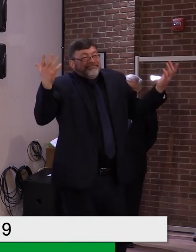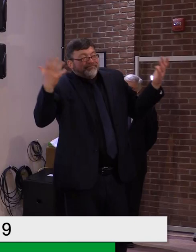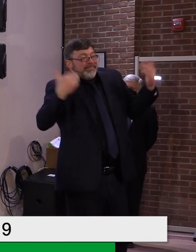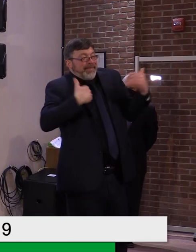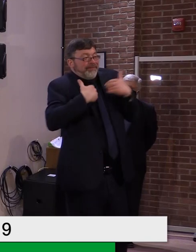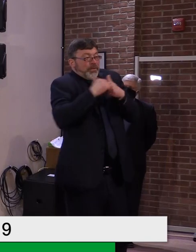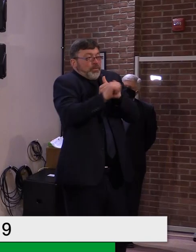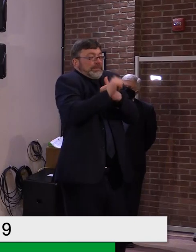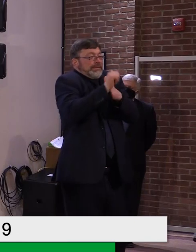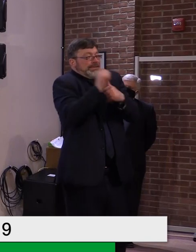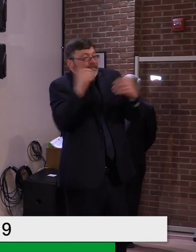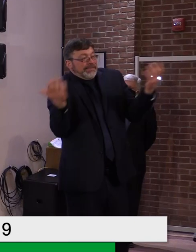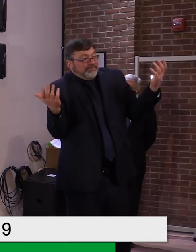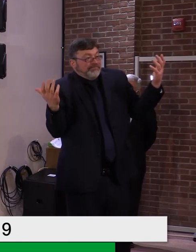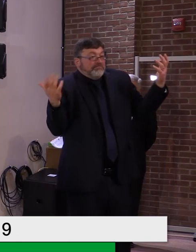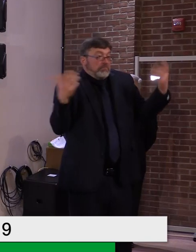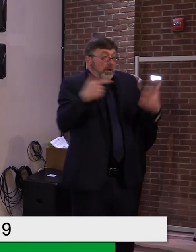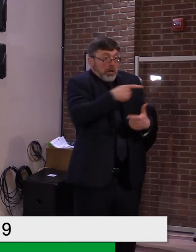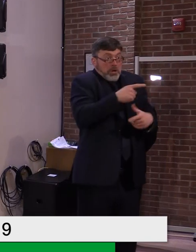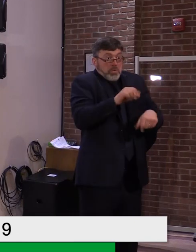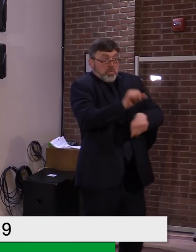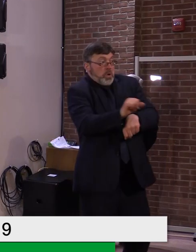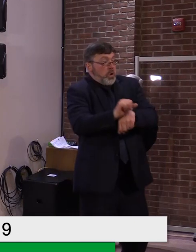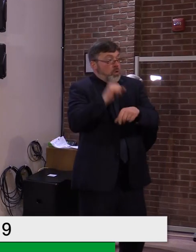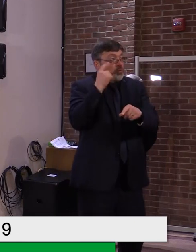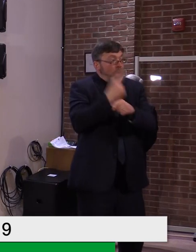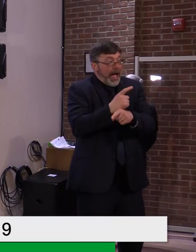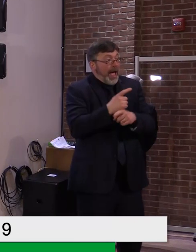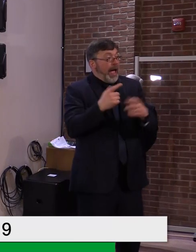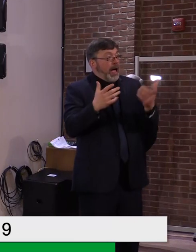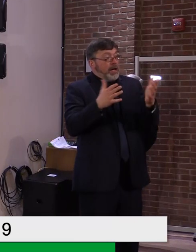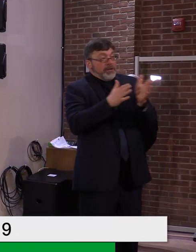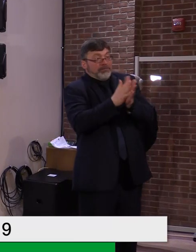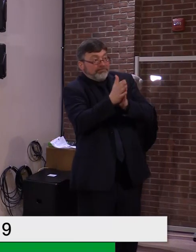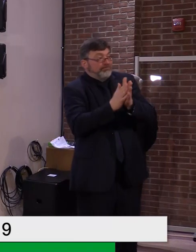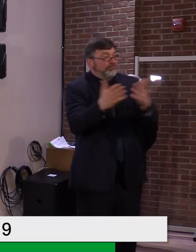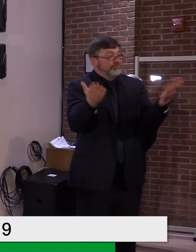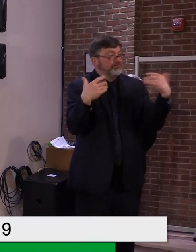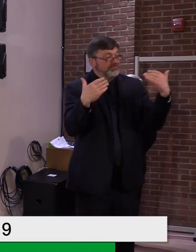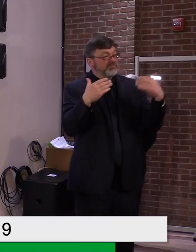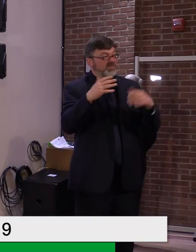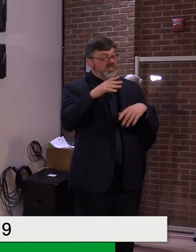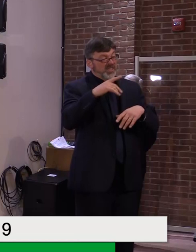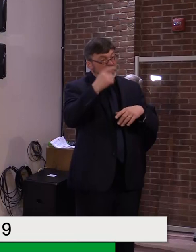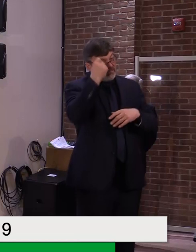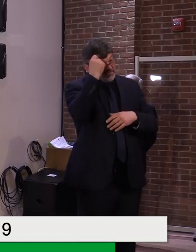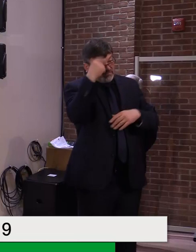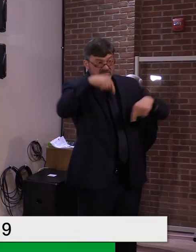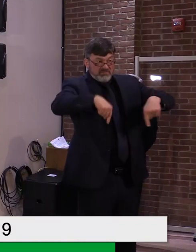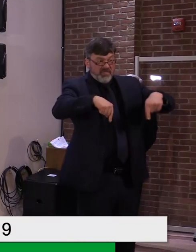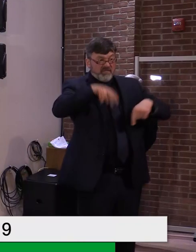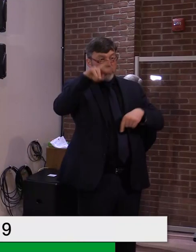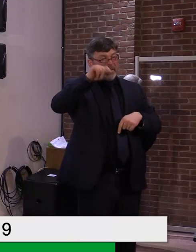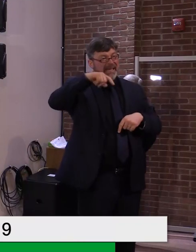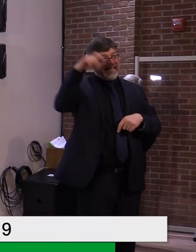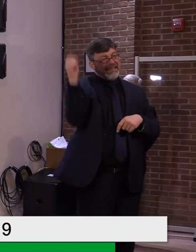that Vermont needs more diversity, and we need to do our part to welcome those from war-torn